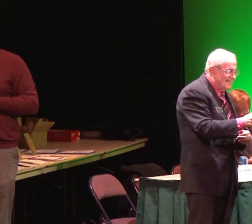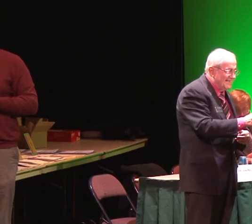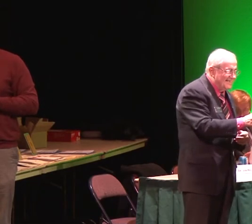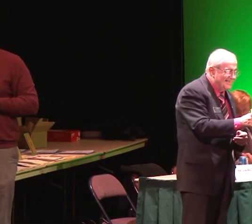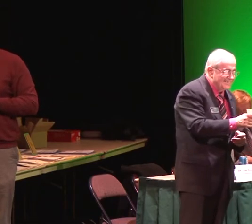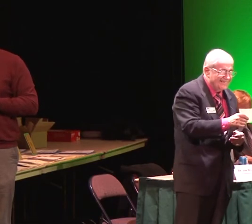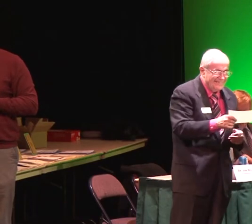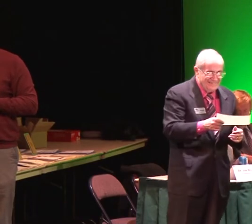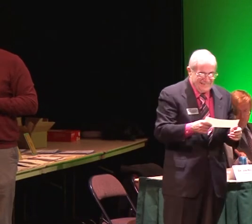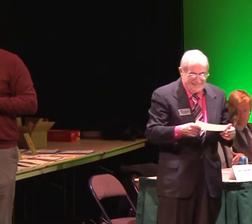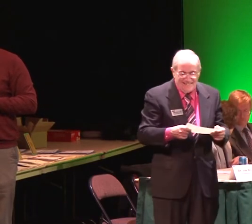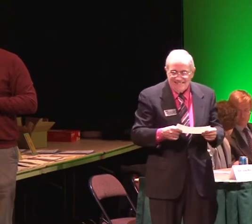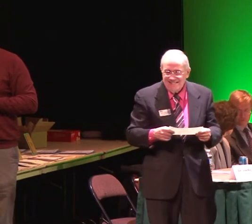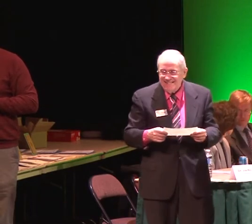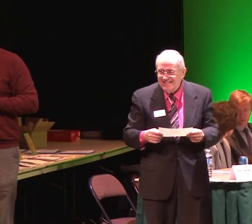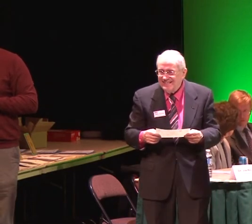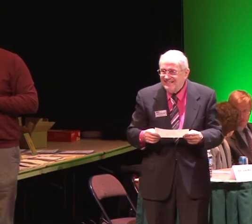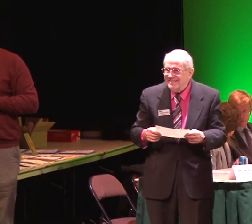Good.